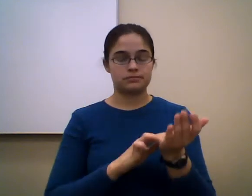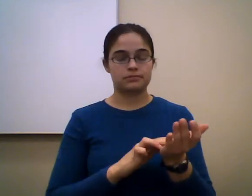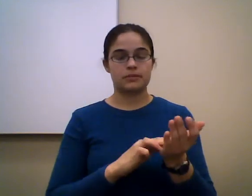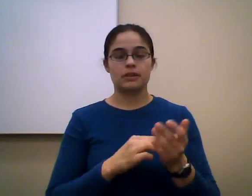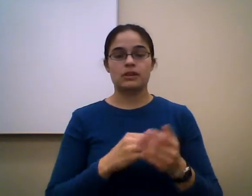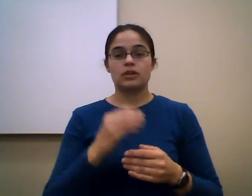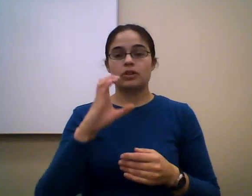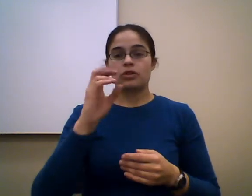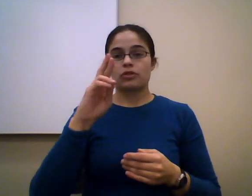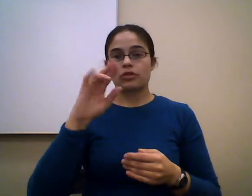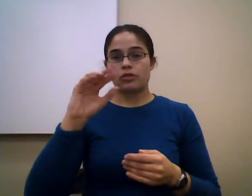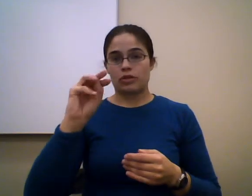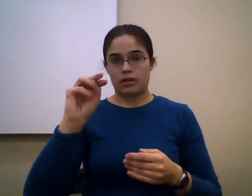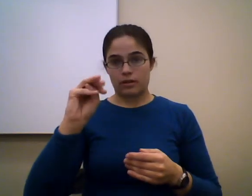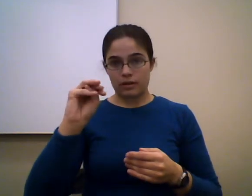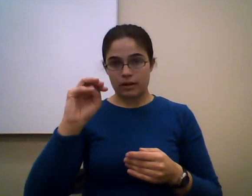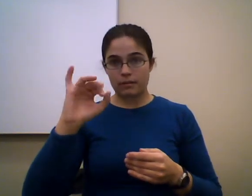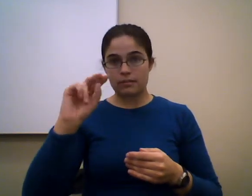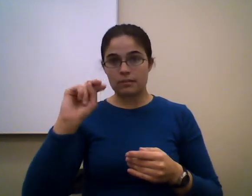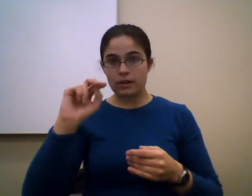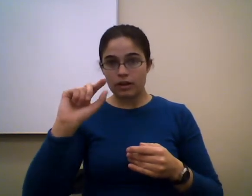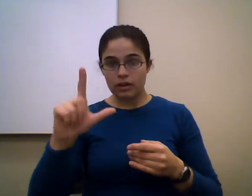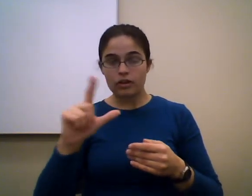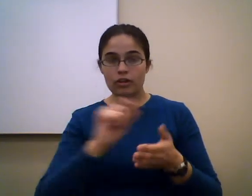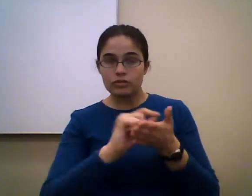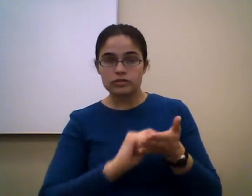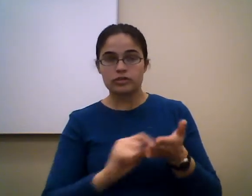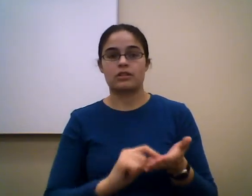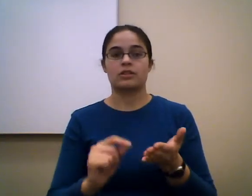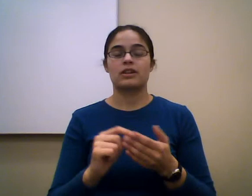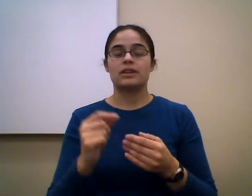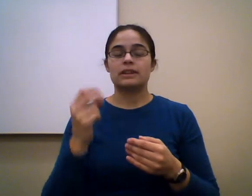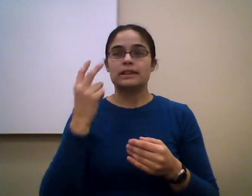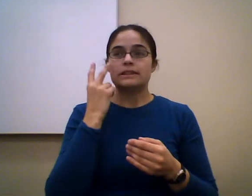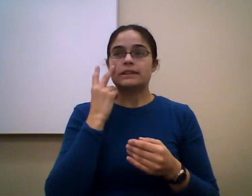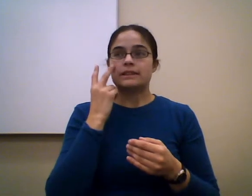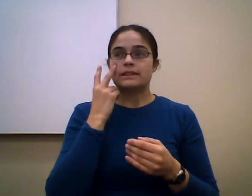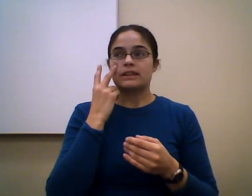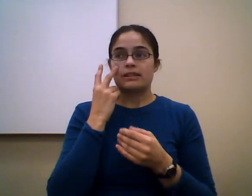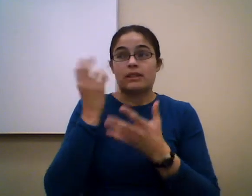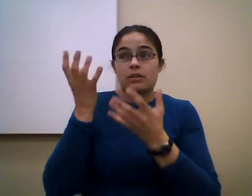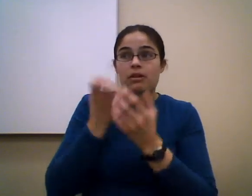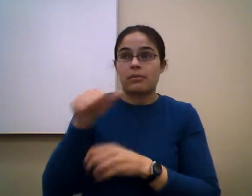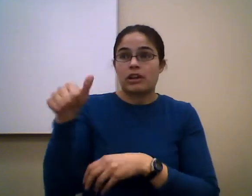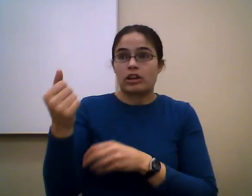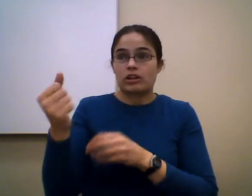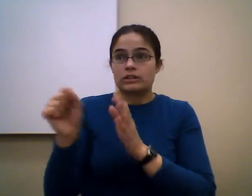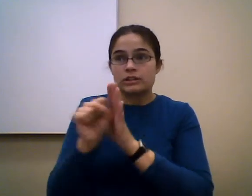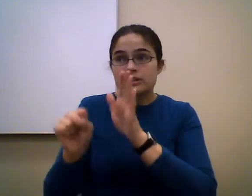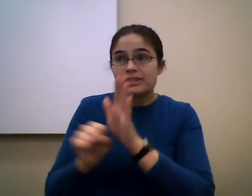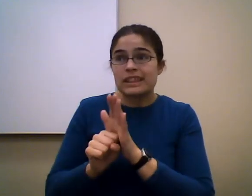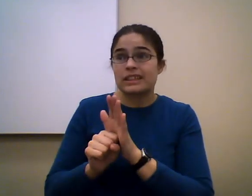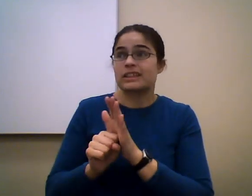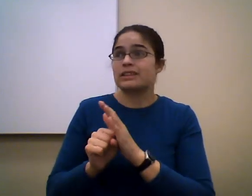person has any other charges or is wanted by other state or county officials. He or she is